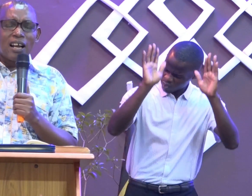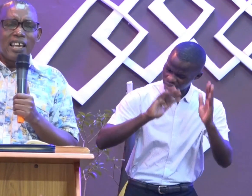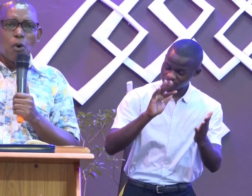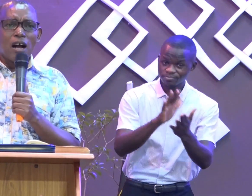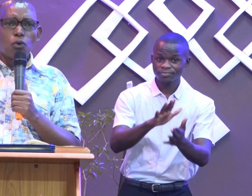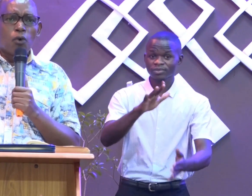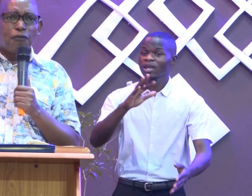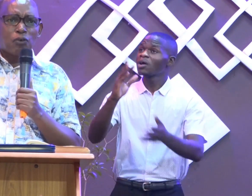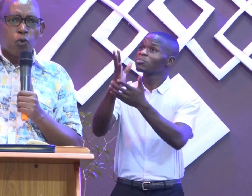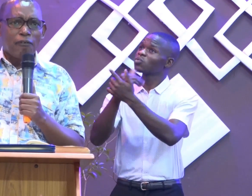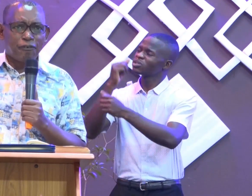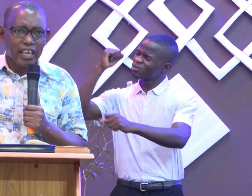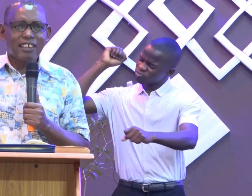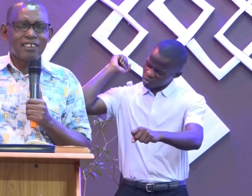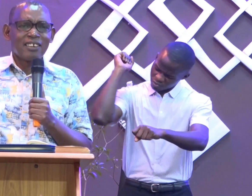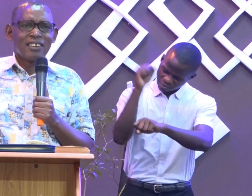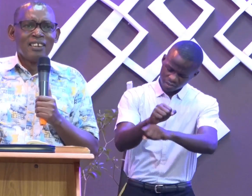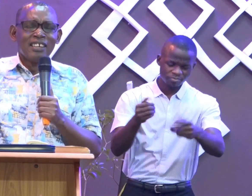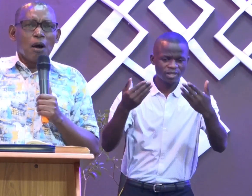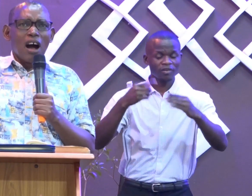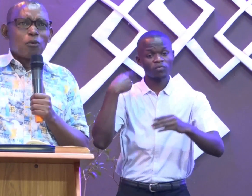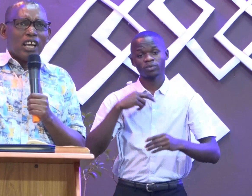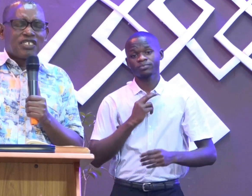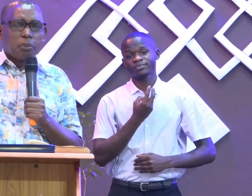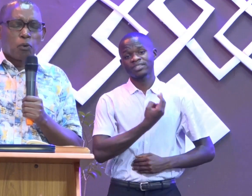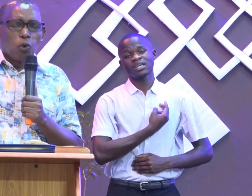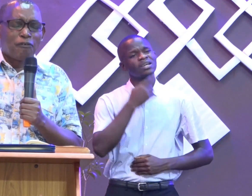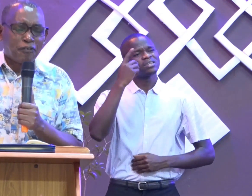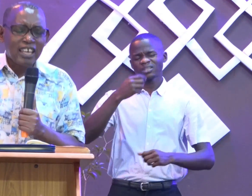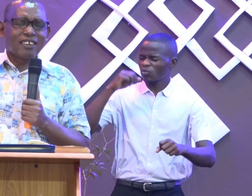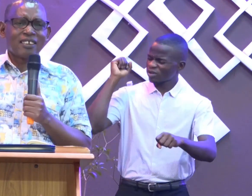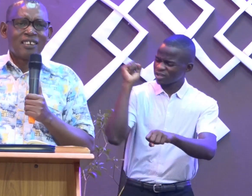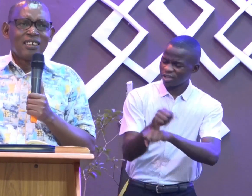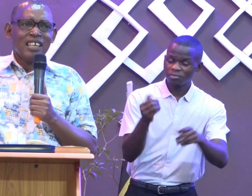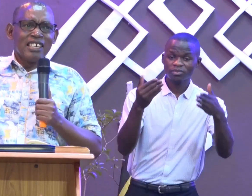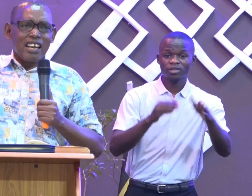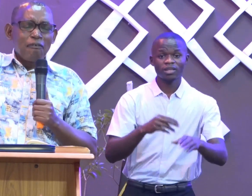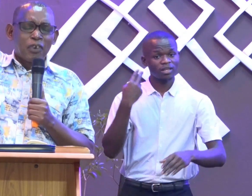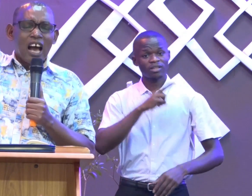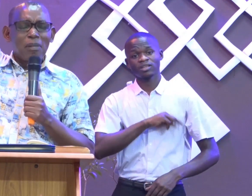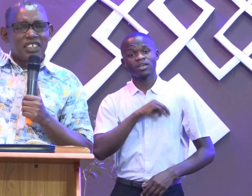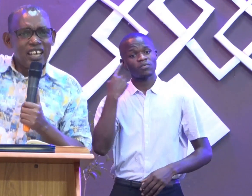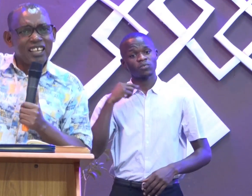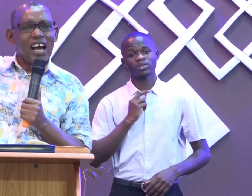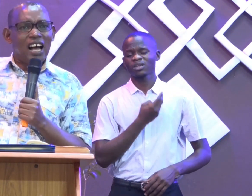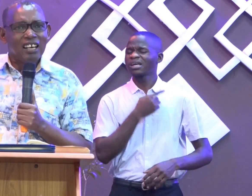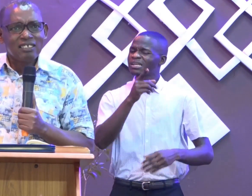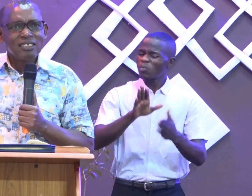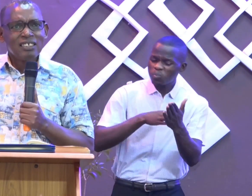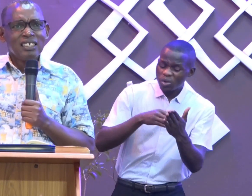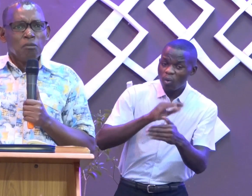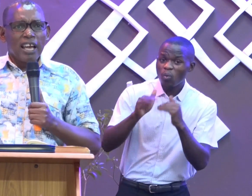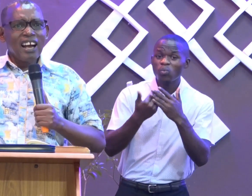glory. Because He overcame death for us. He overcame overcame sin for us. Yanafu ya mateka.